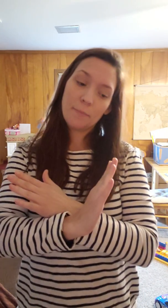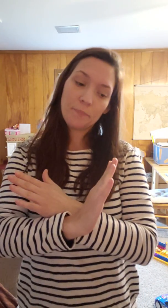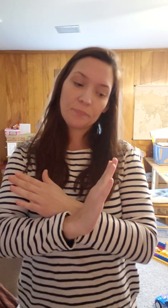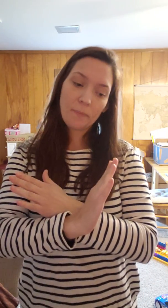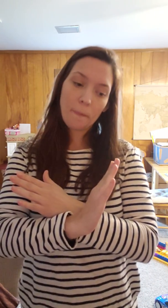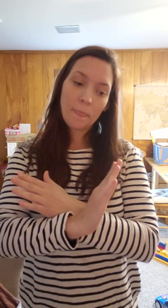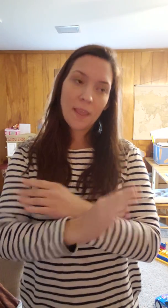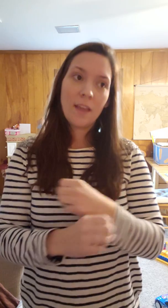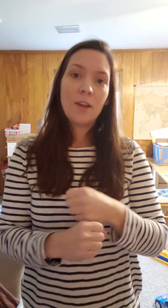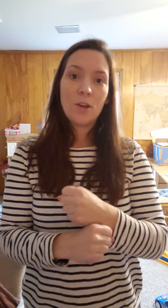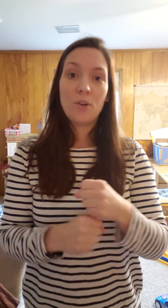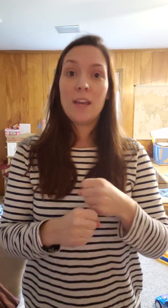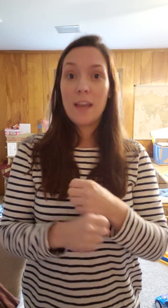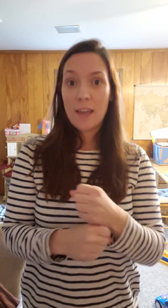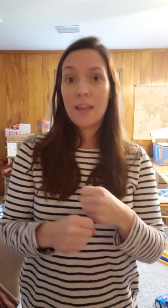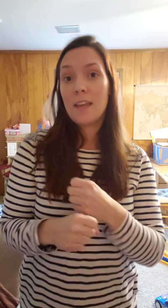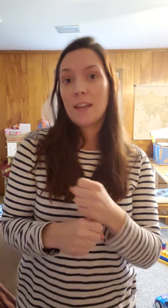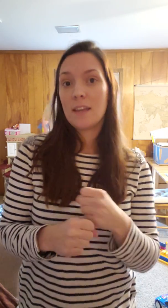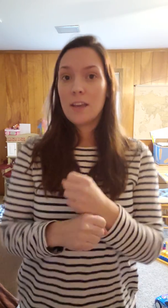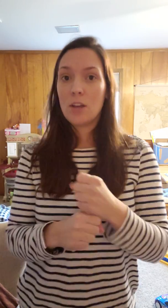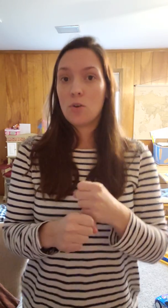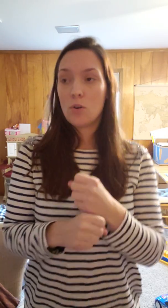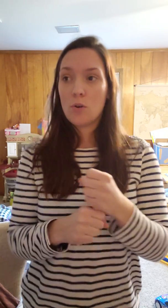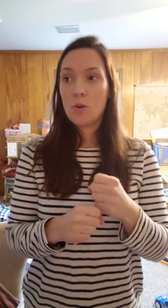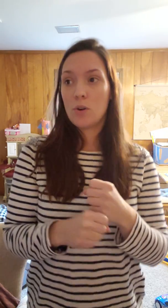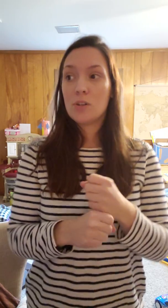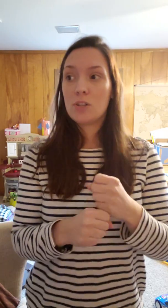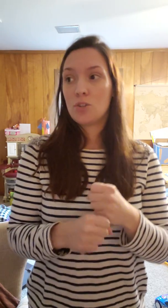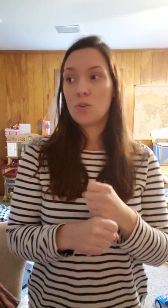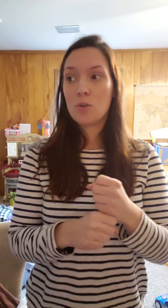created or destroyed